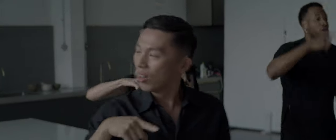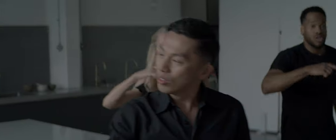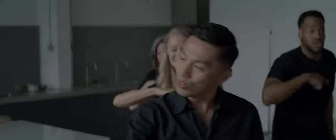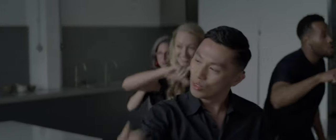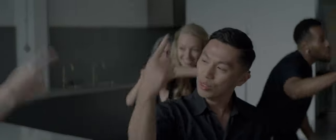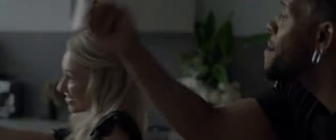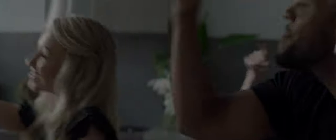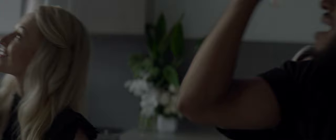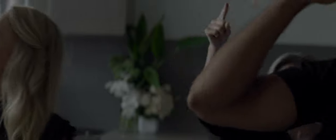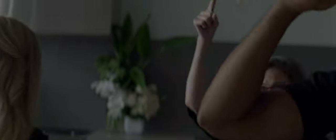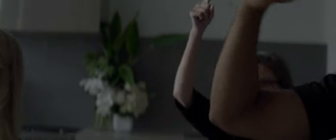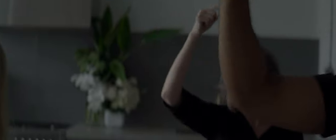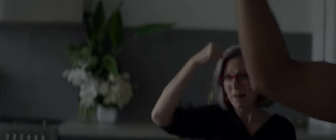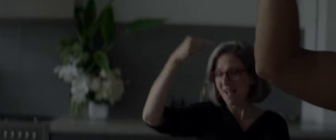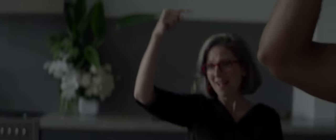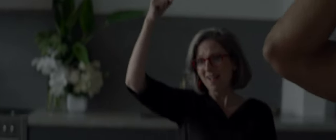'cause you're on my